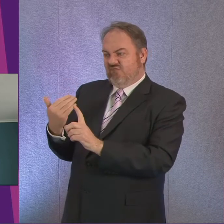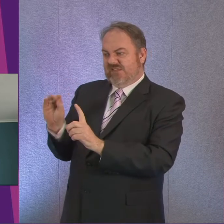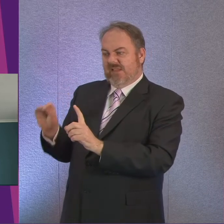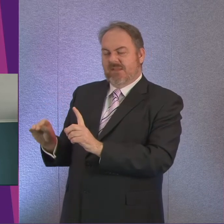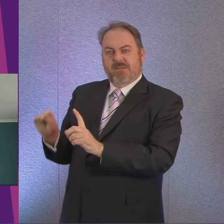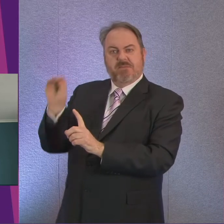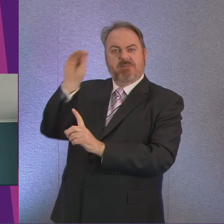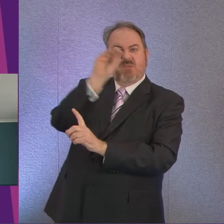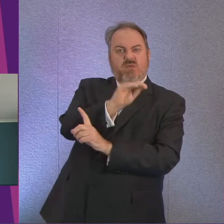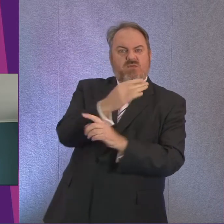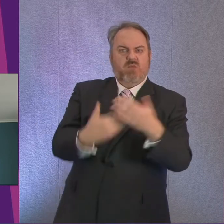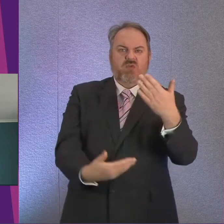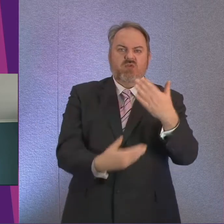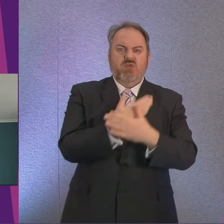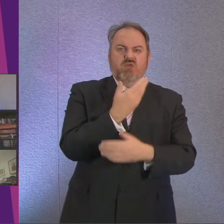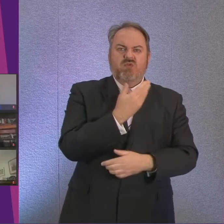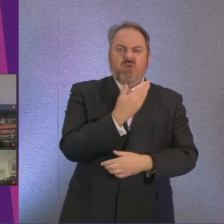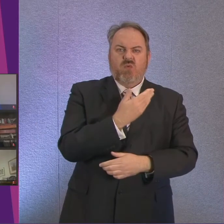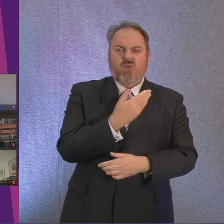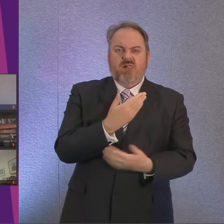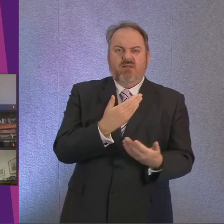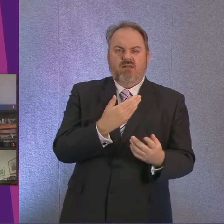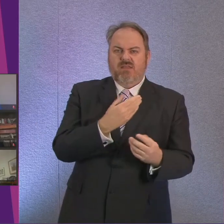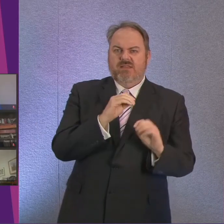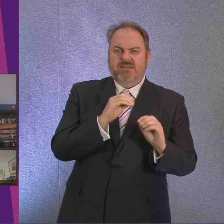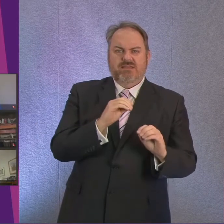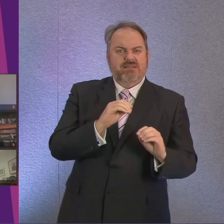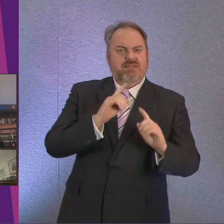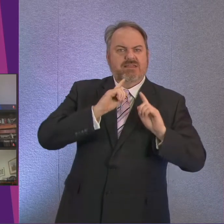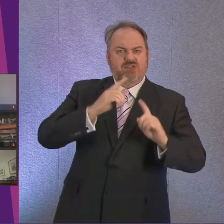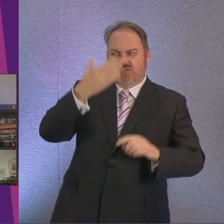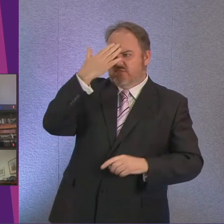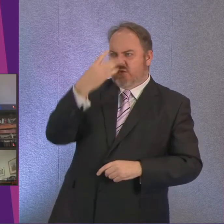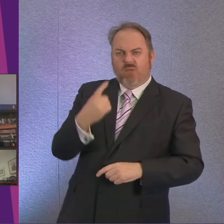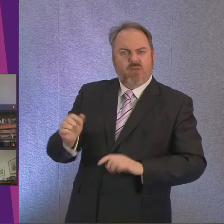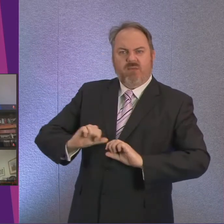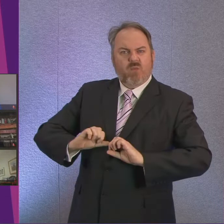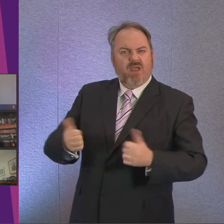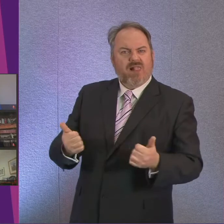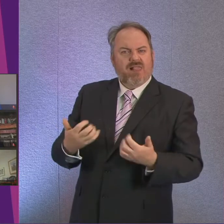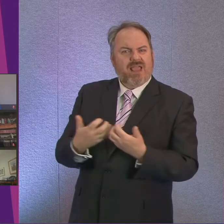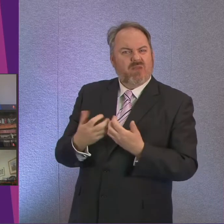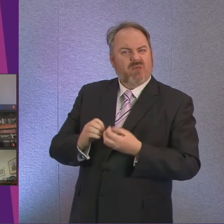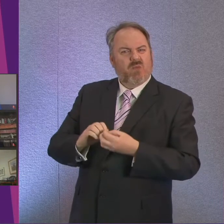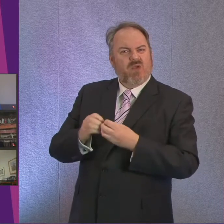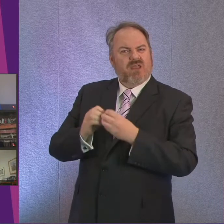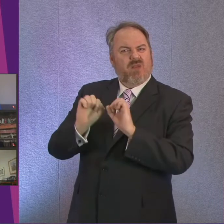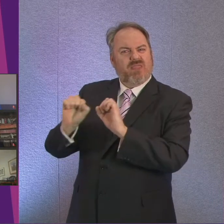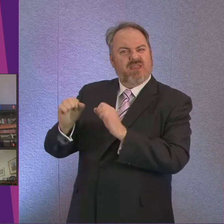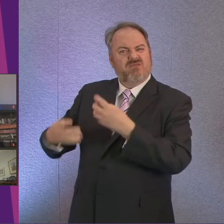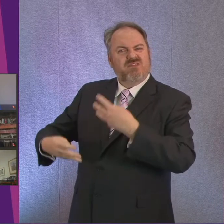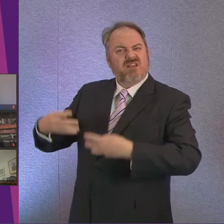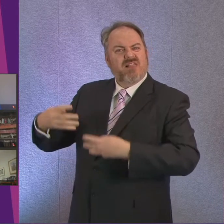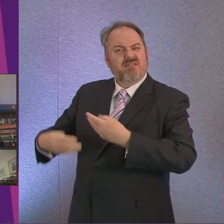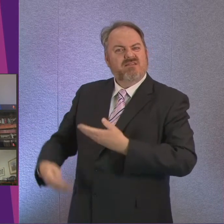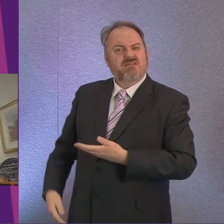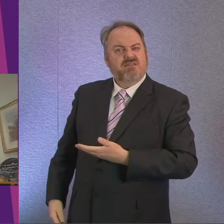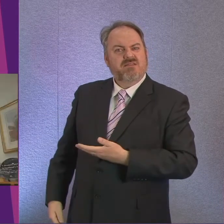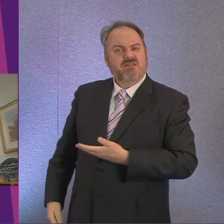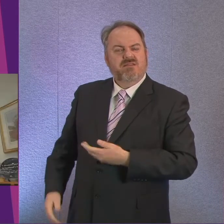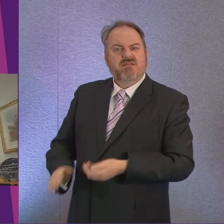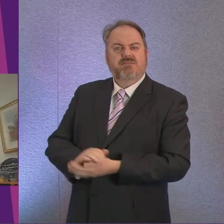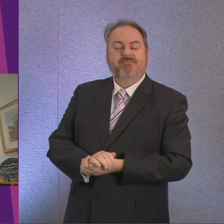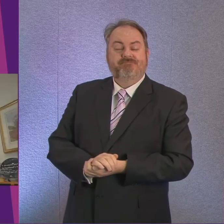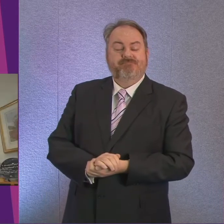knowing their pupils? Cabinet Secretary John Swinney. I think I'd probably be best,